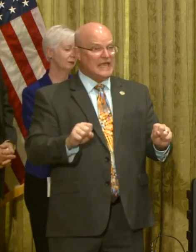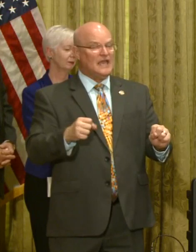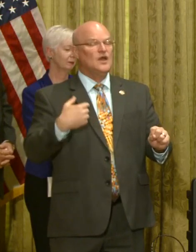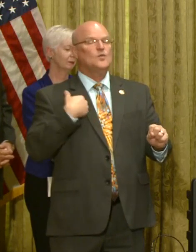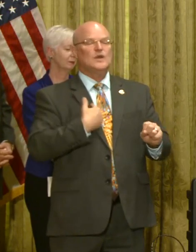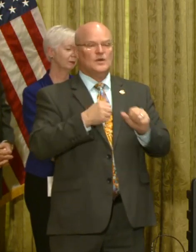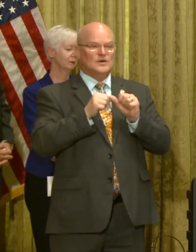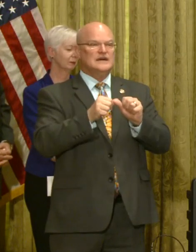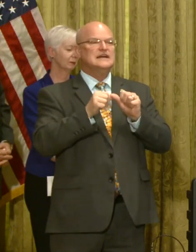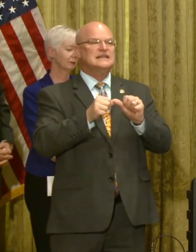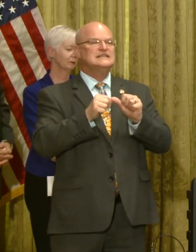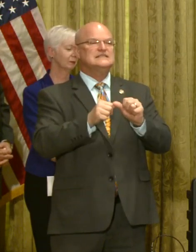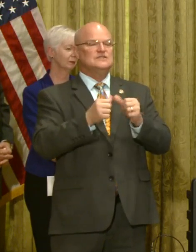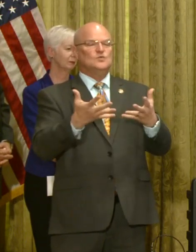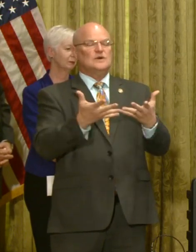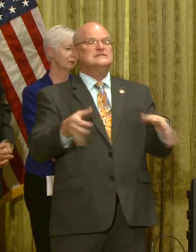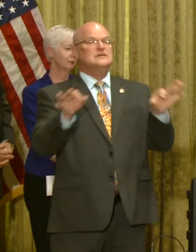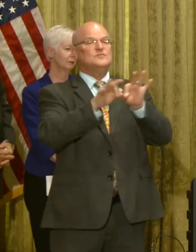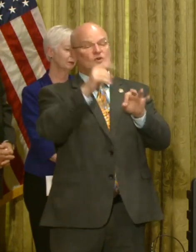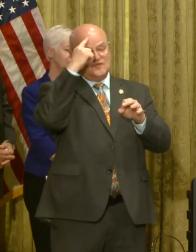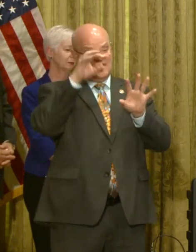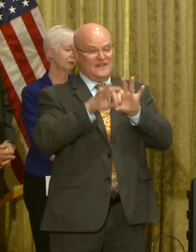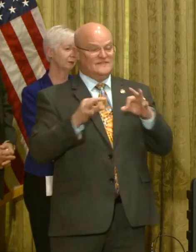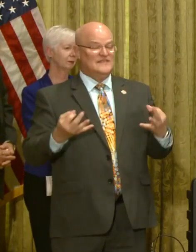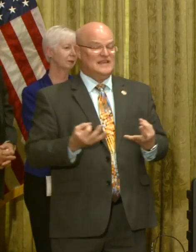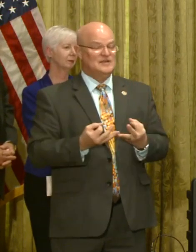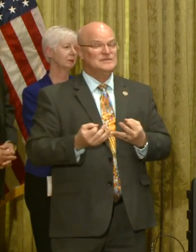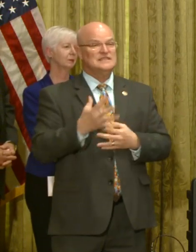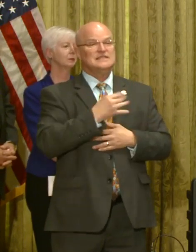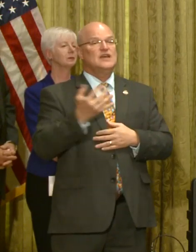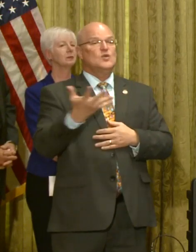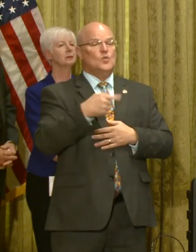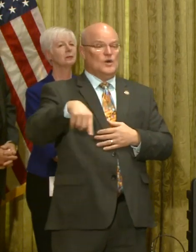can continue what's important for our families